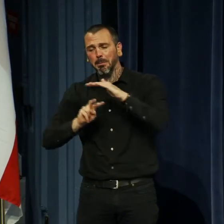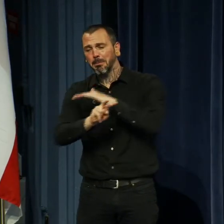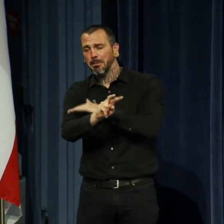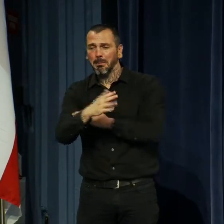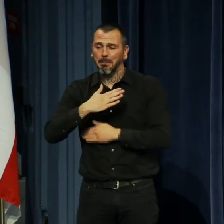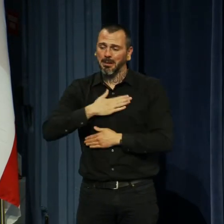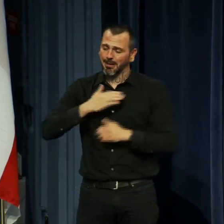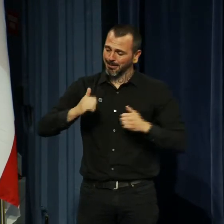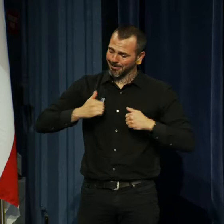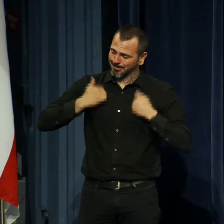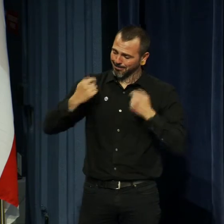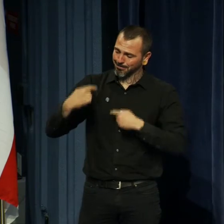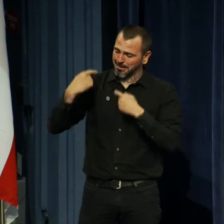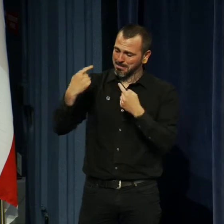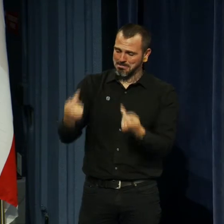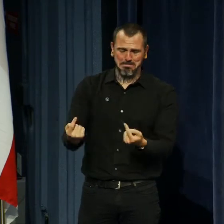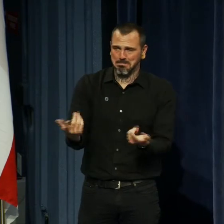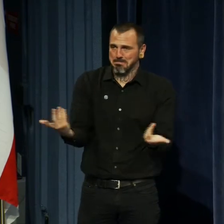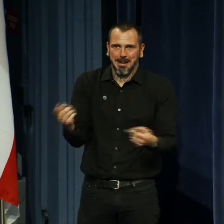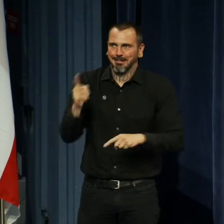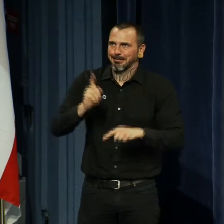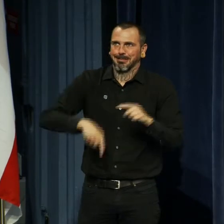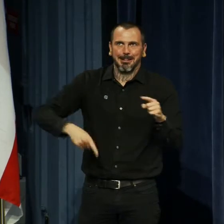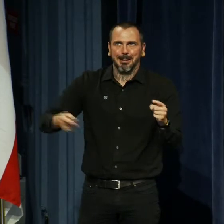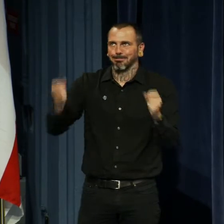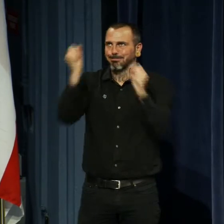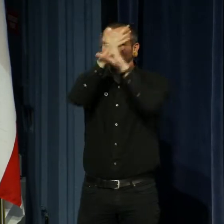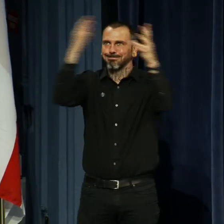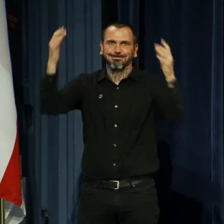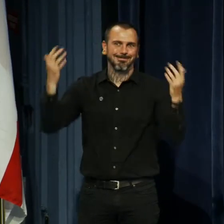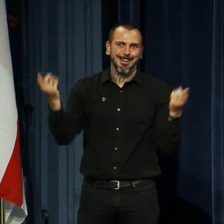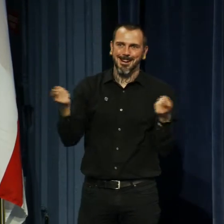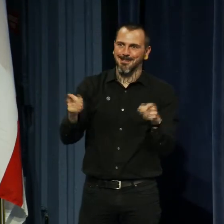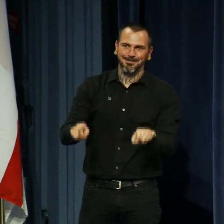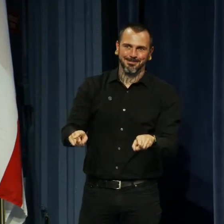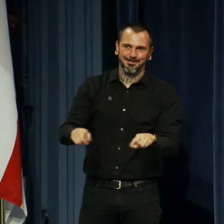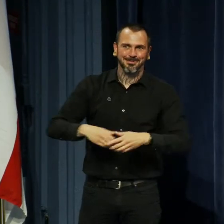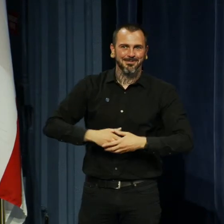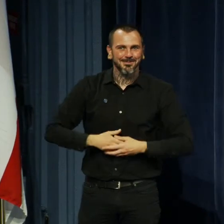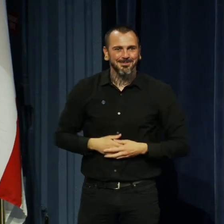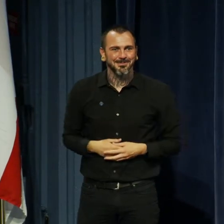Nscc, Sarah Napier, Board Member, Nscc,